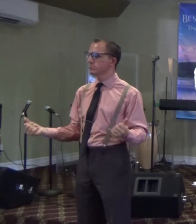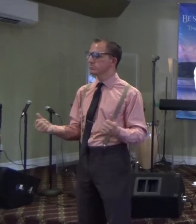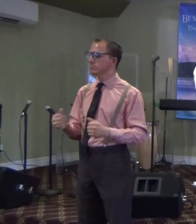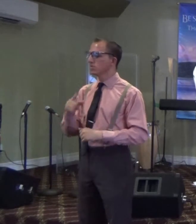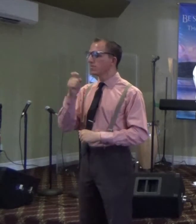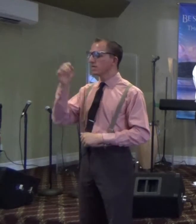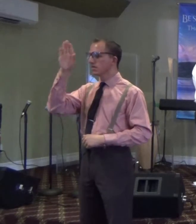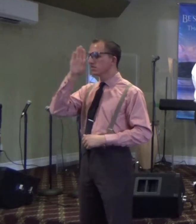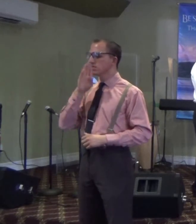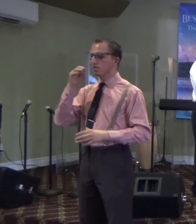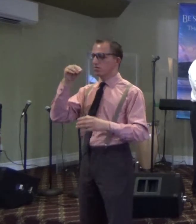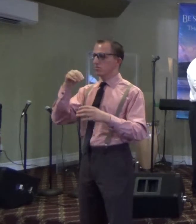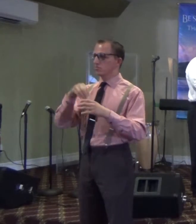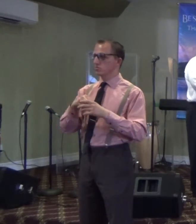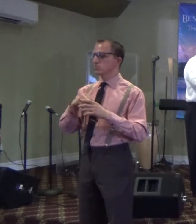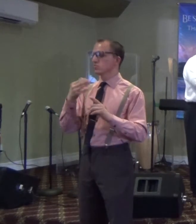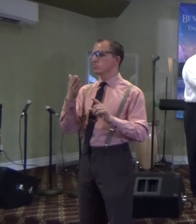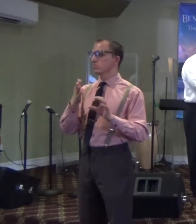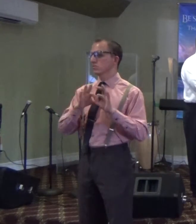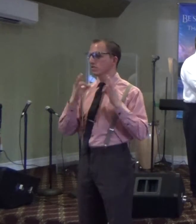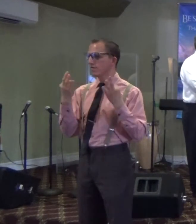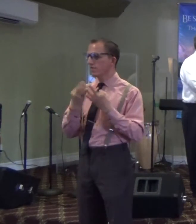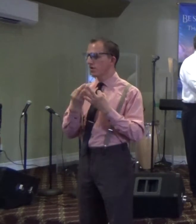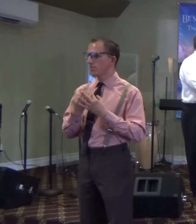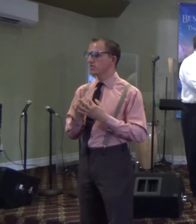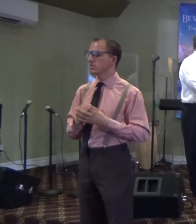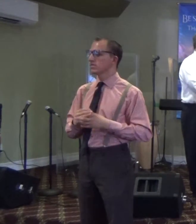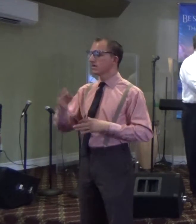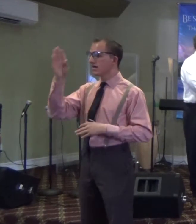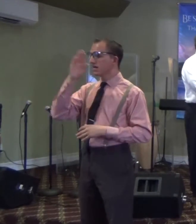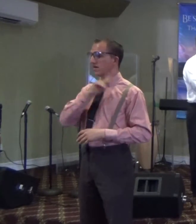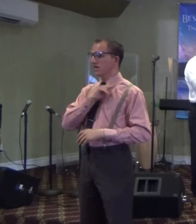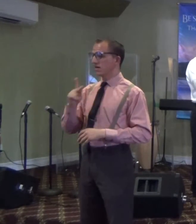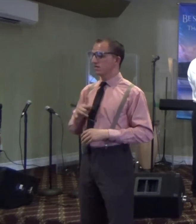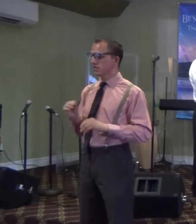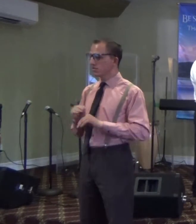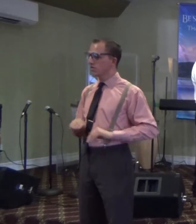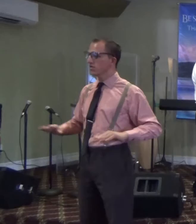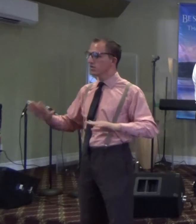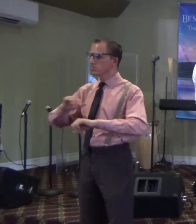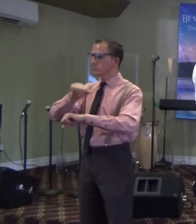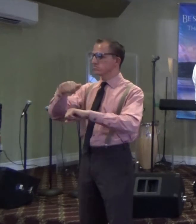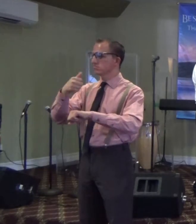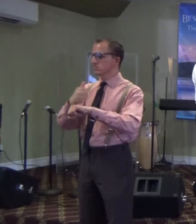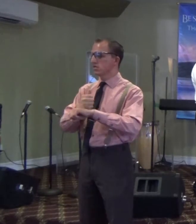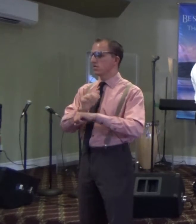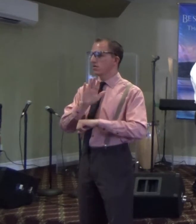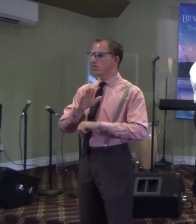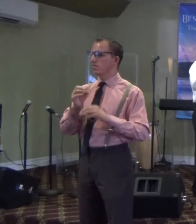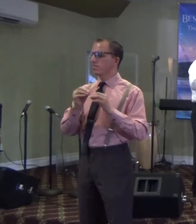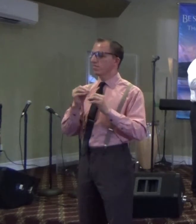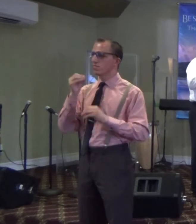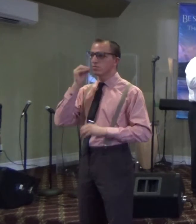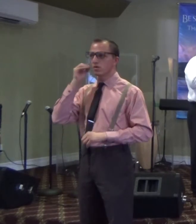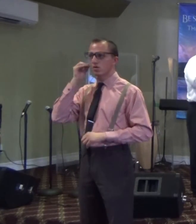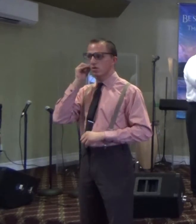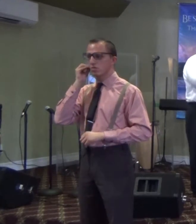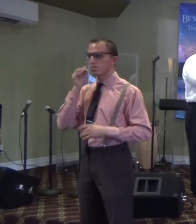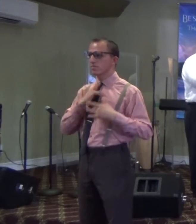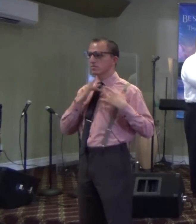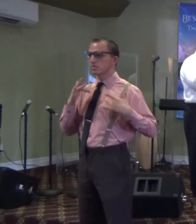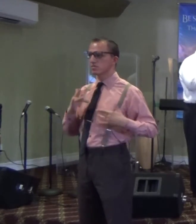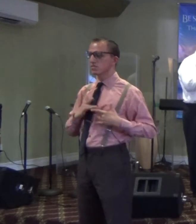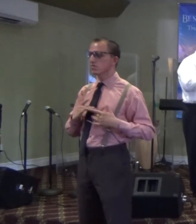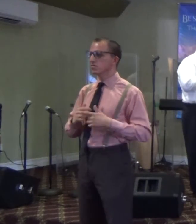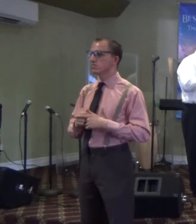have ellos, gone against his el home, reino de Dios the kingdom se of God estableció en was esa casa, established in that en home, estos in corazones, those hearts,